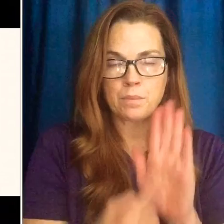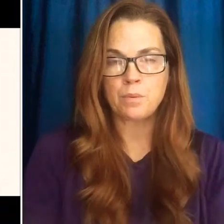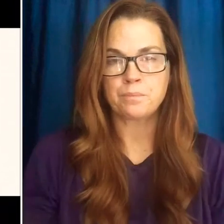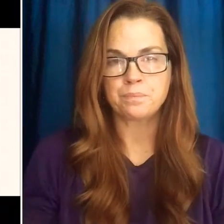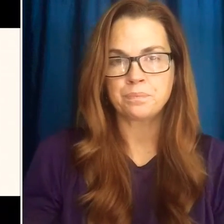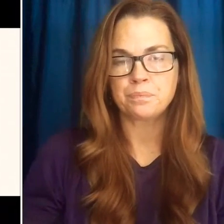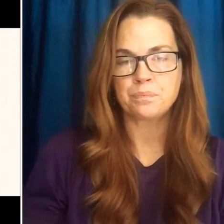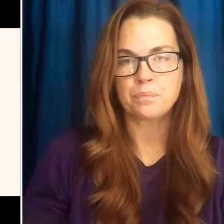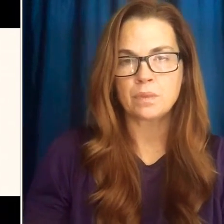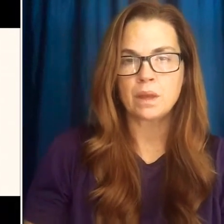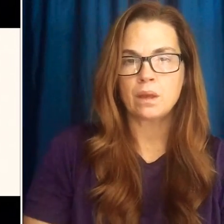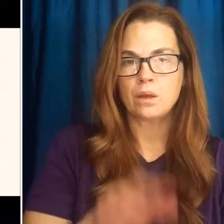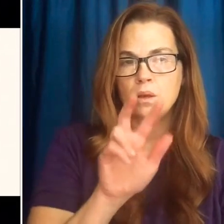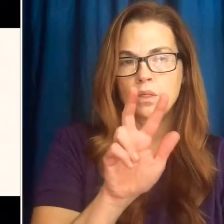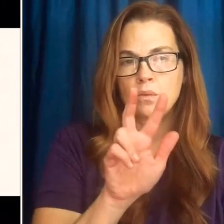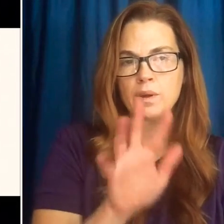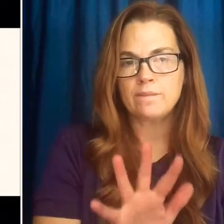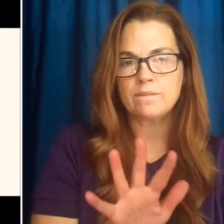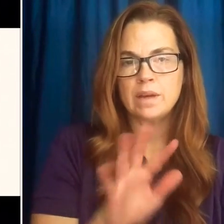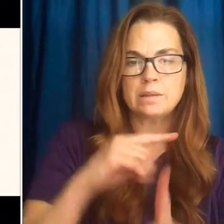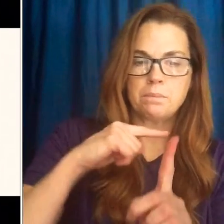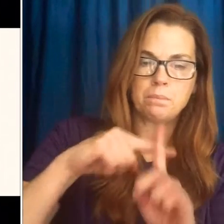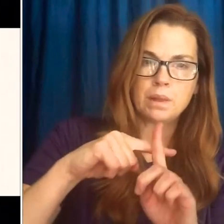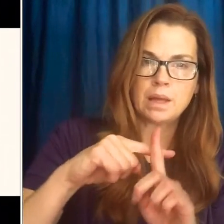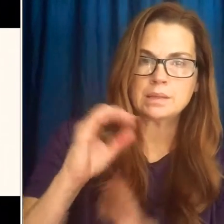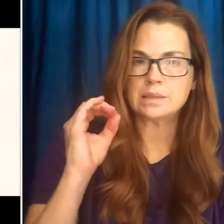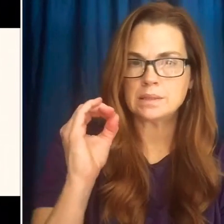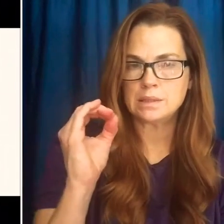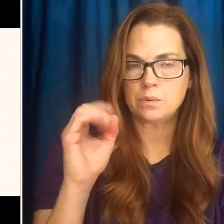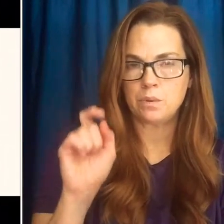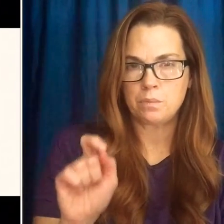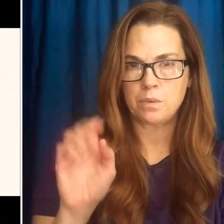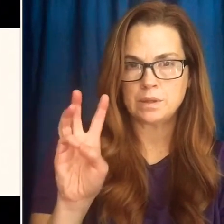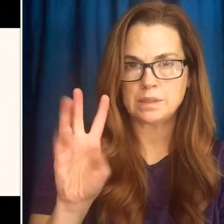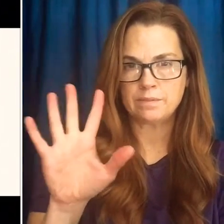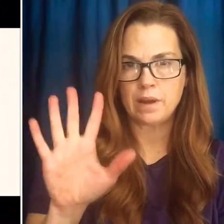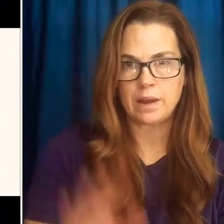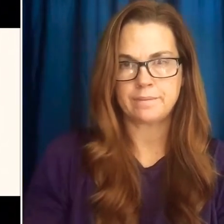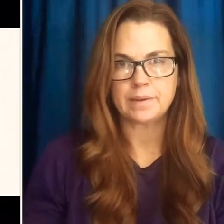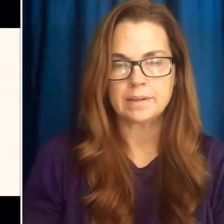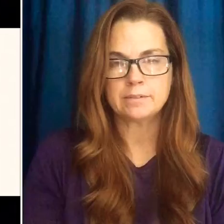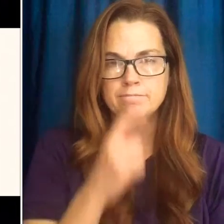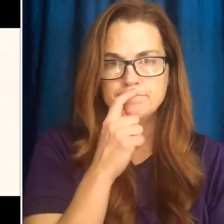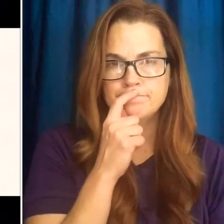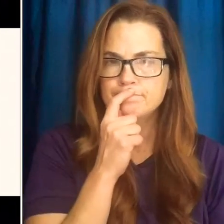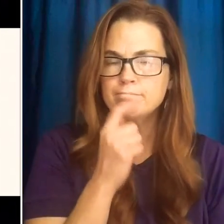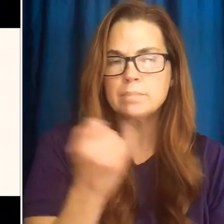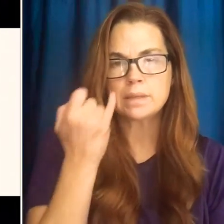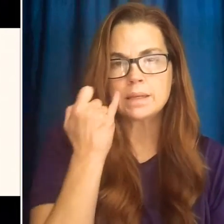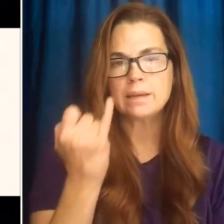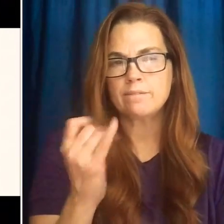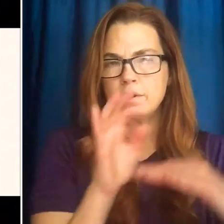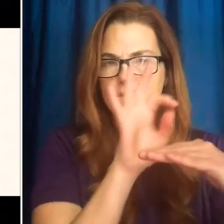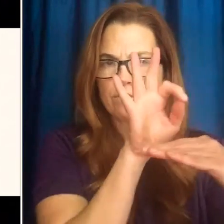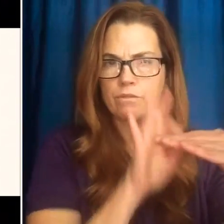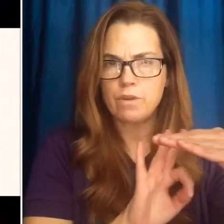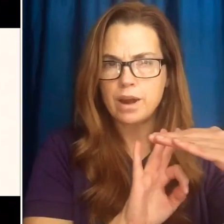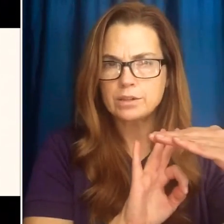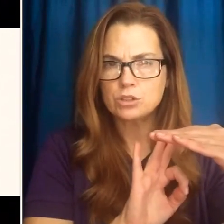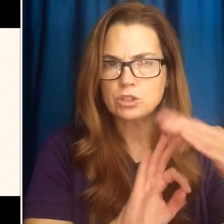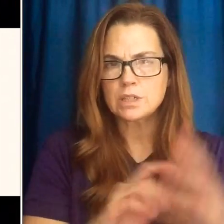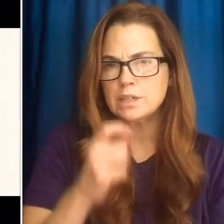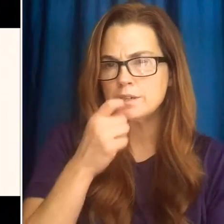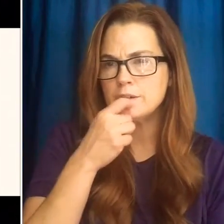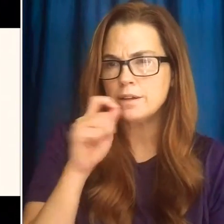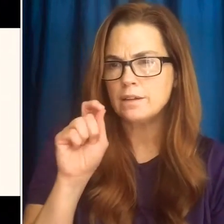0.65? How would I even do this operation? I have a fraction, which is a value written in one